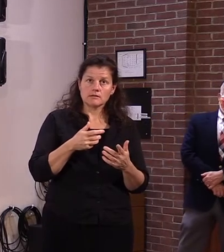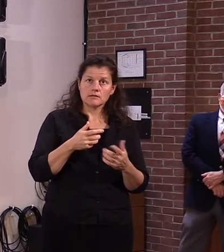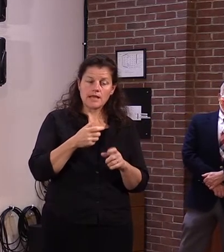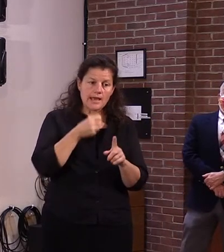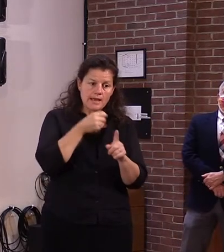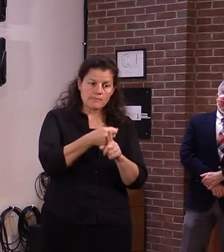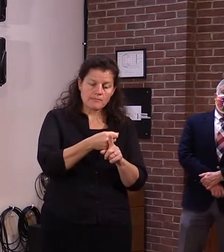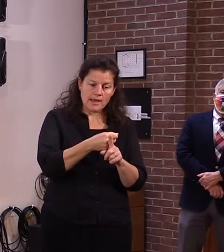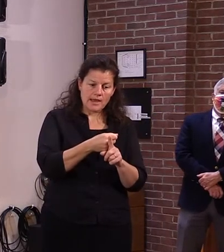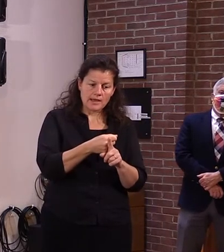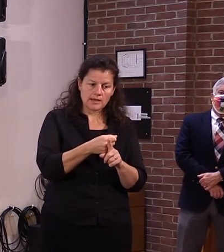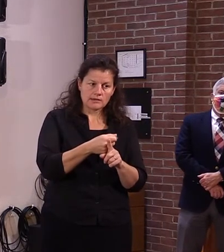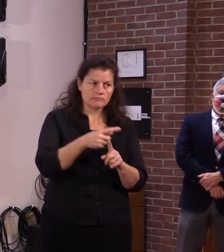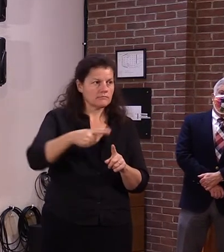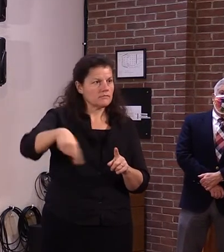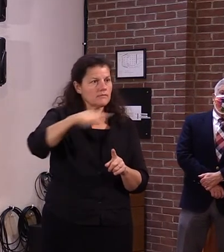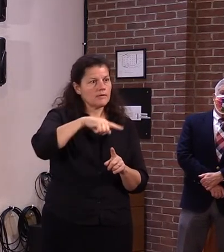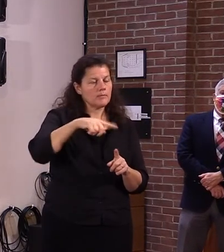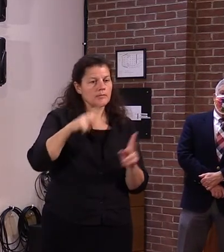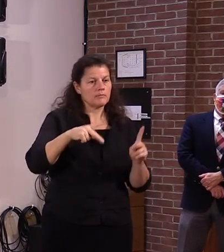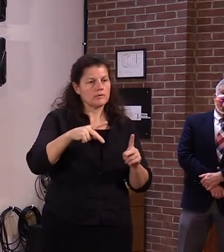state?